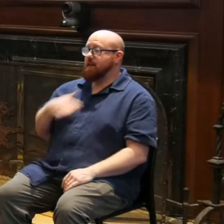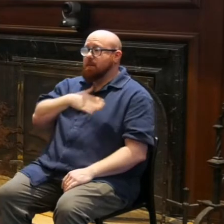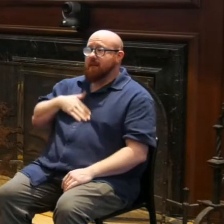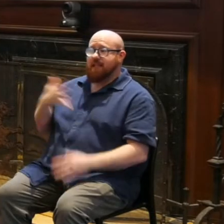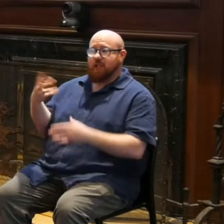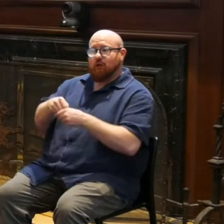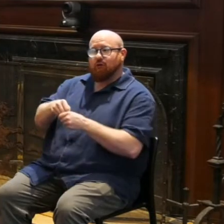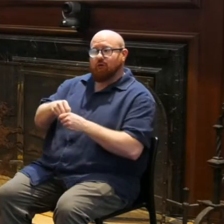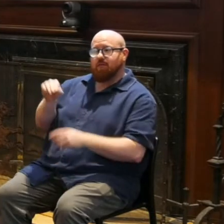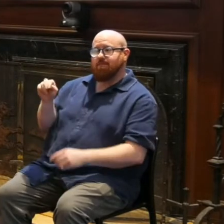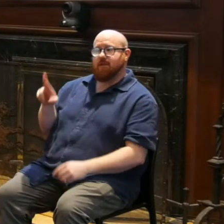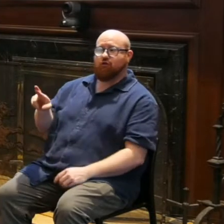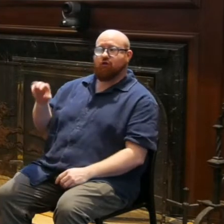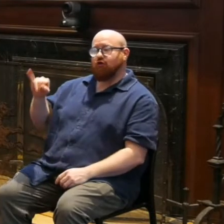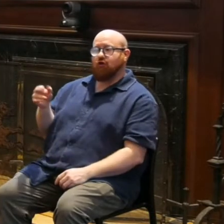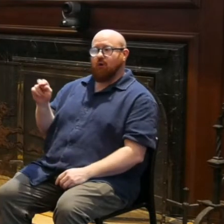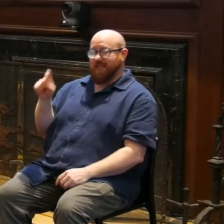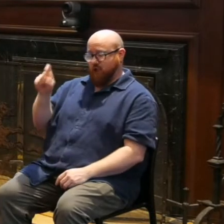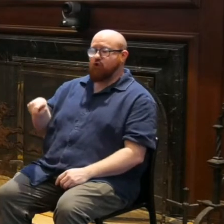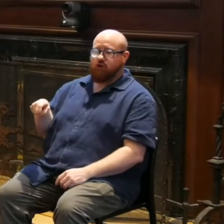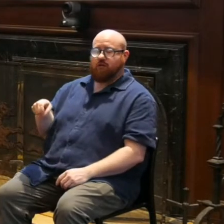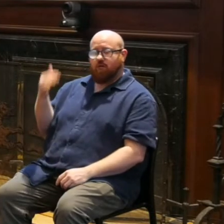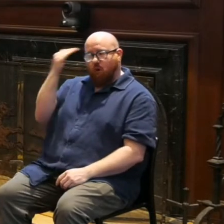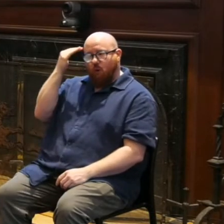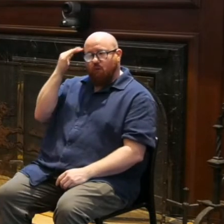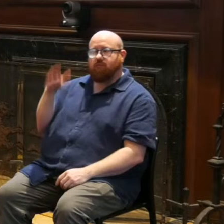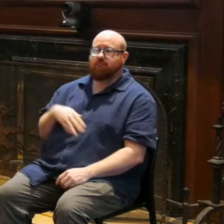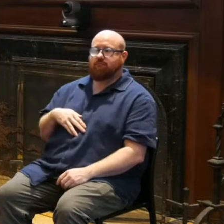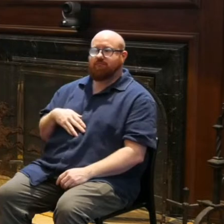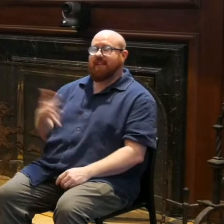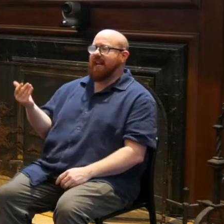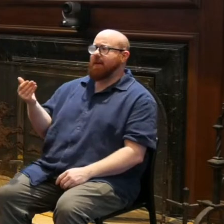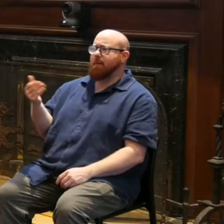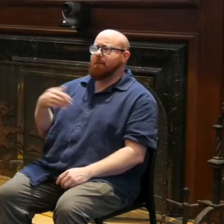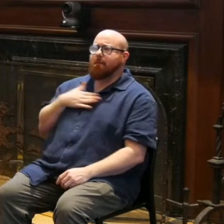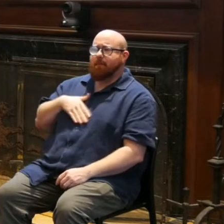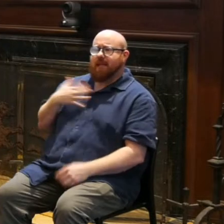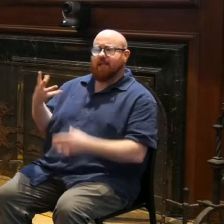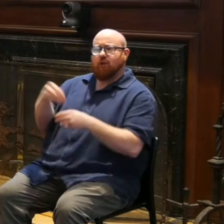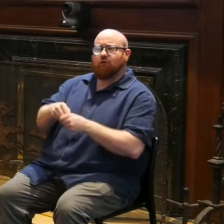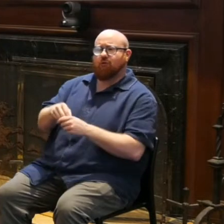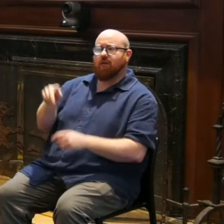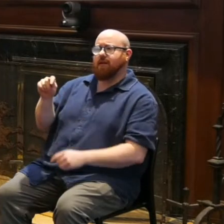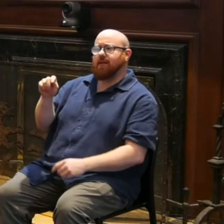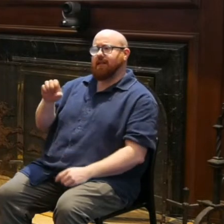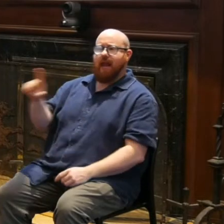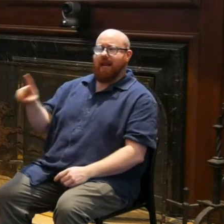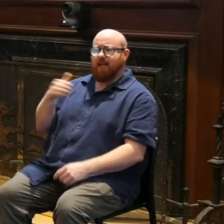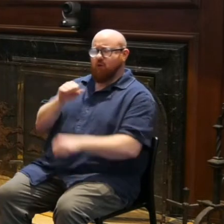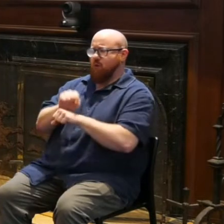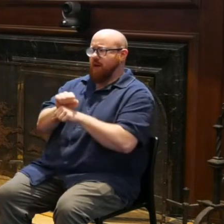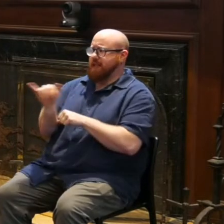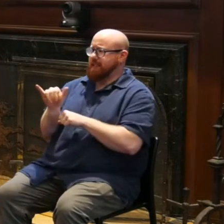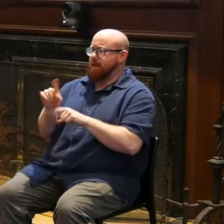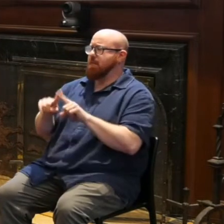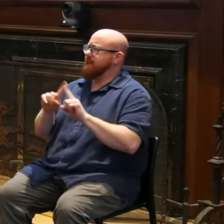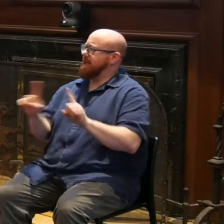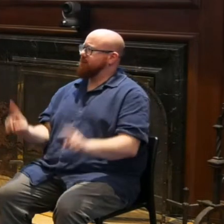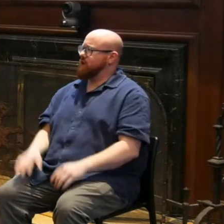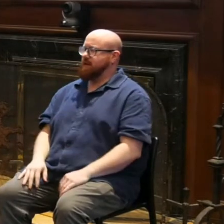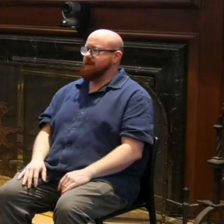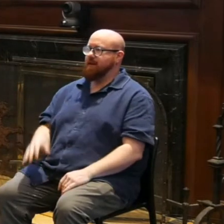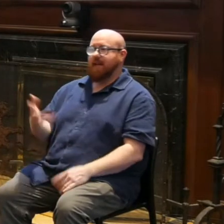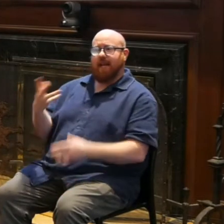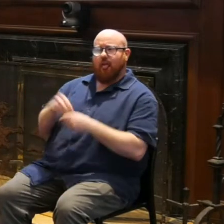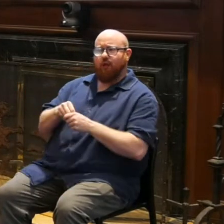be in the loop. Please include Ted. He's working on the same thing, but different. Please include Annie. She